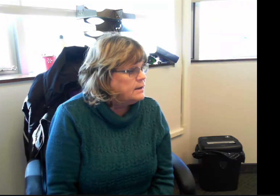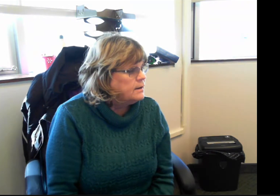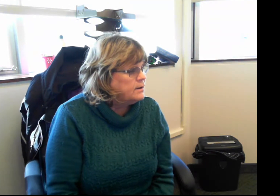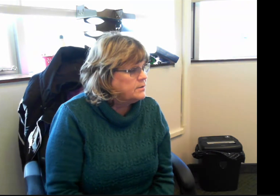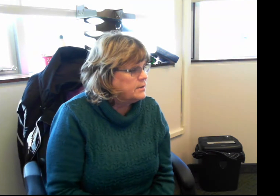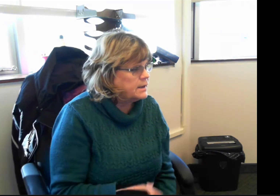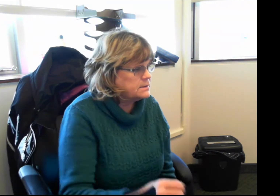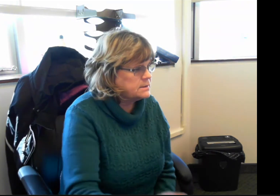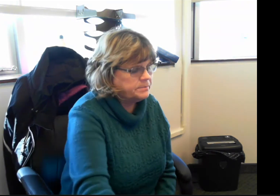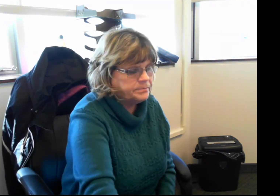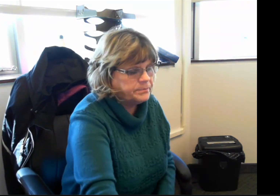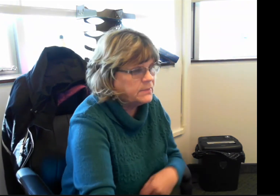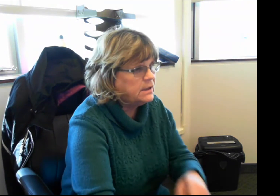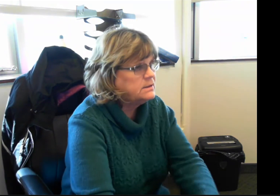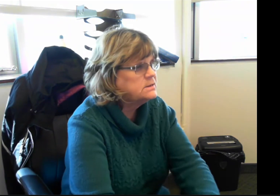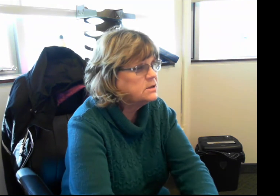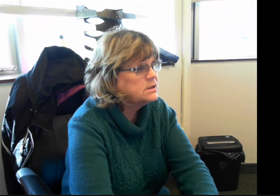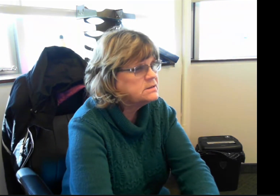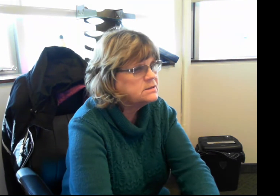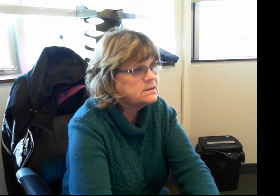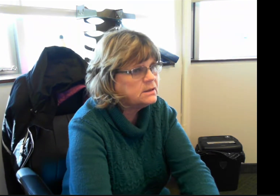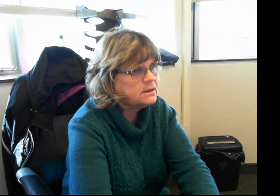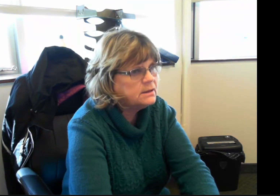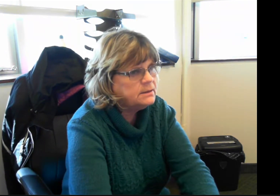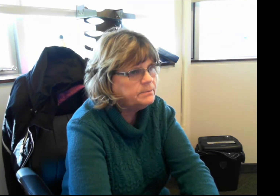All right, let's look and see